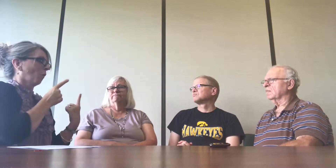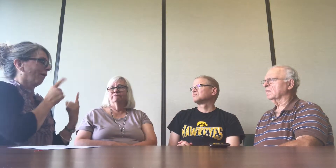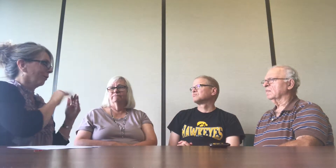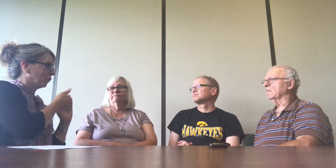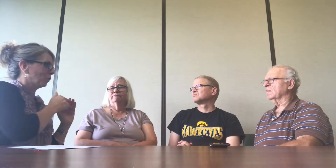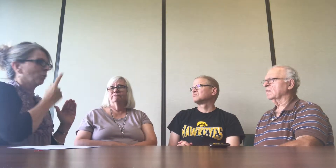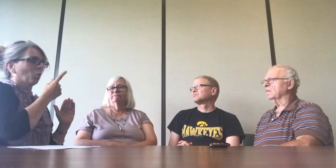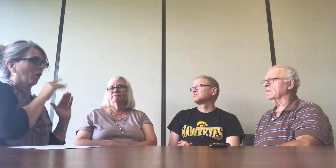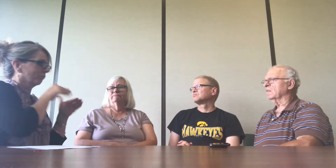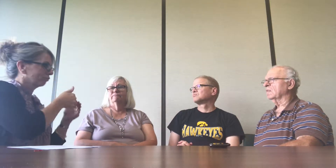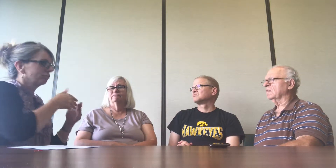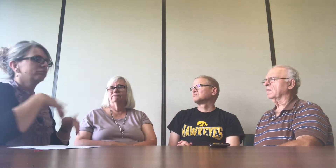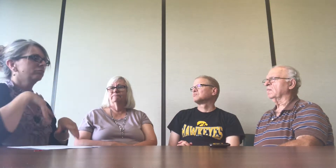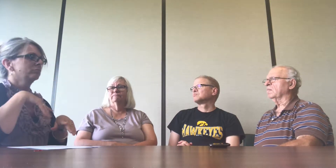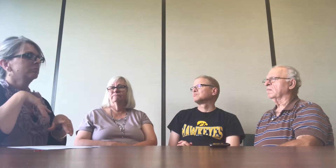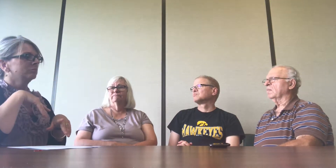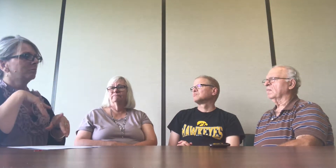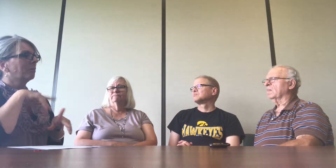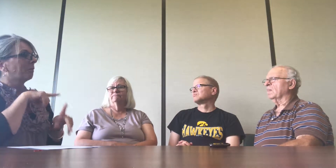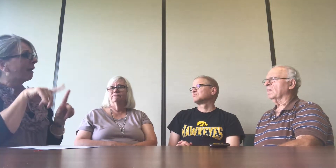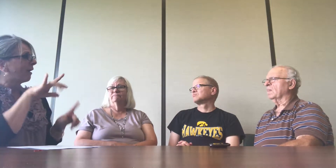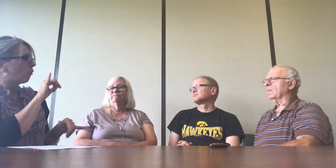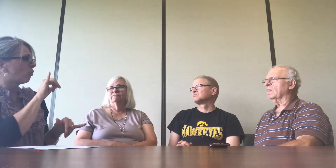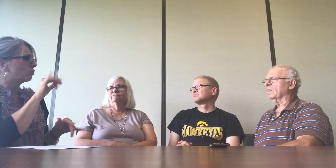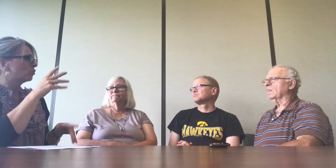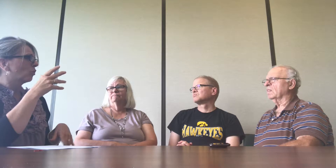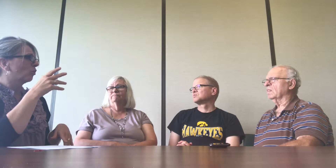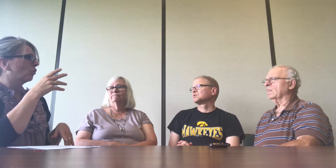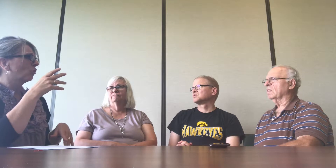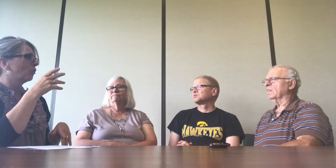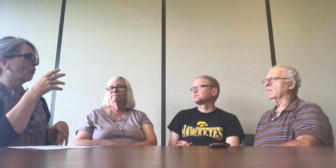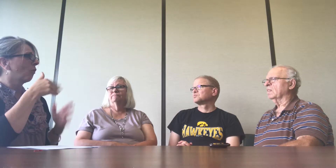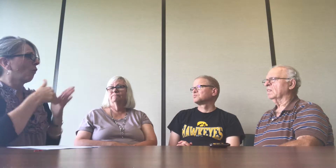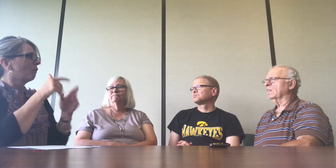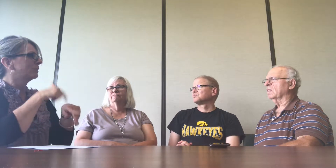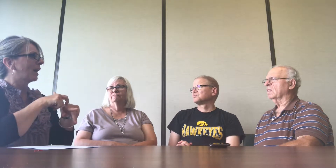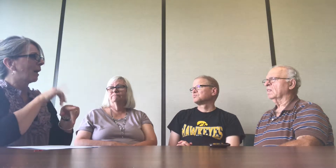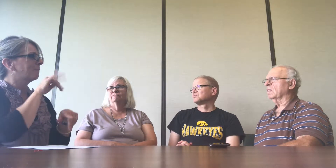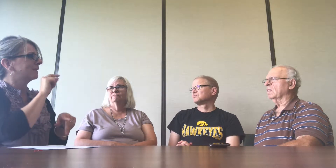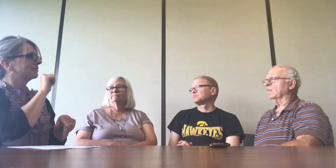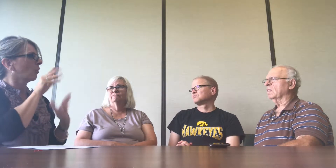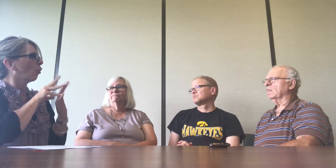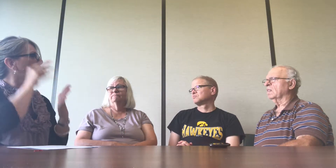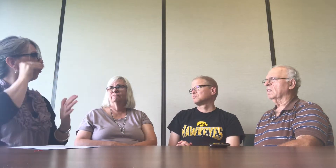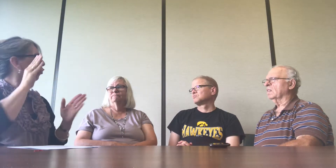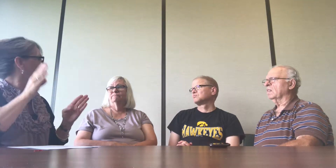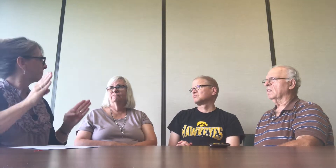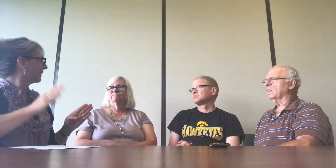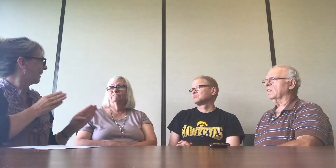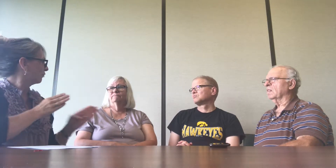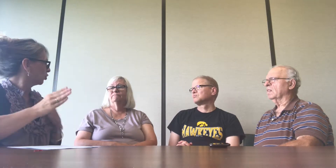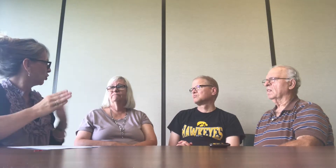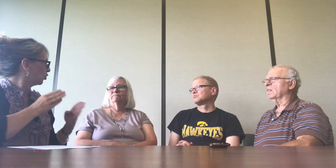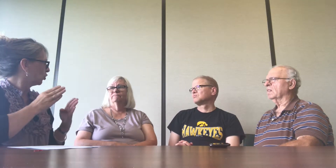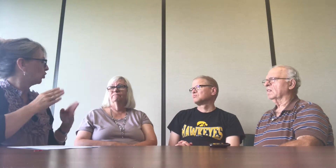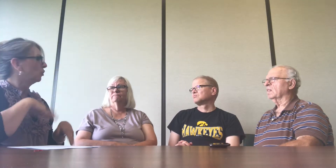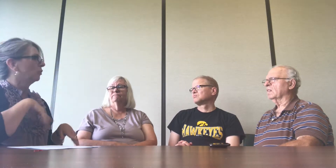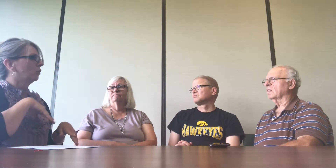everyone. It's not just one small community. But oftentimes it is a learned